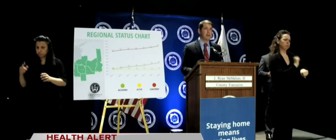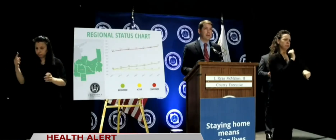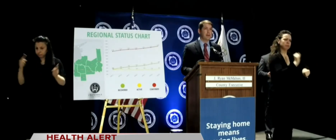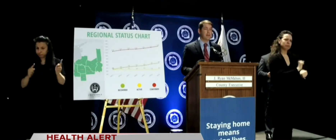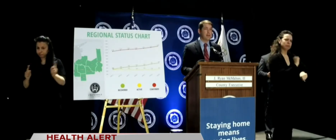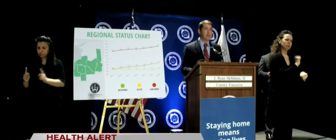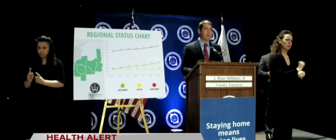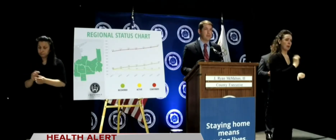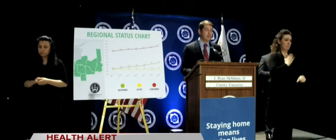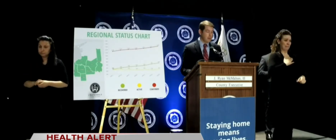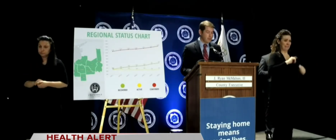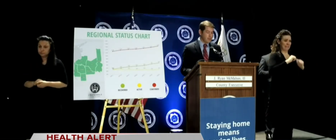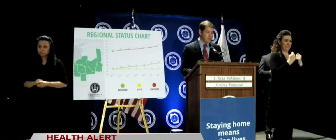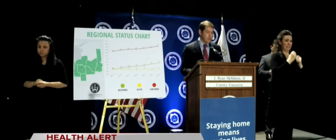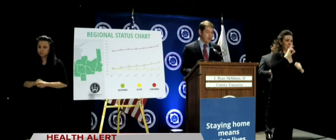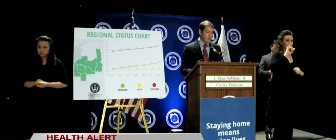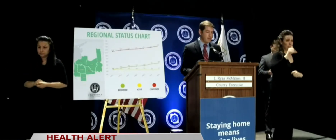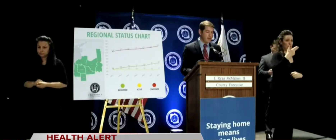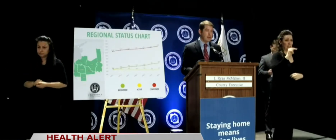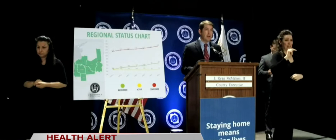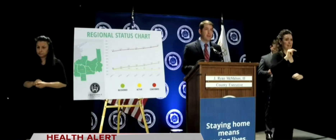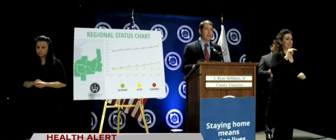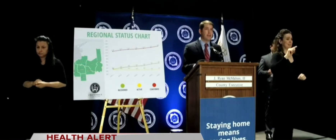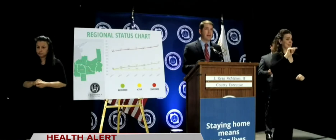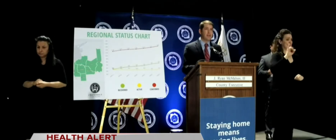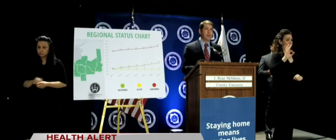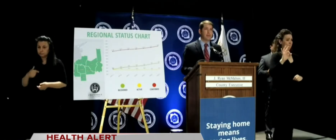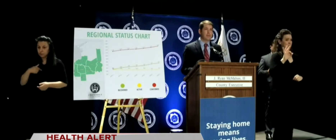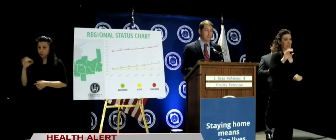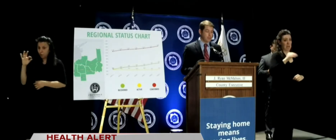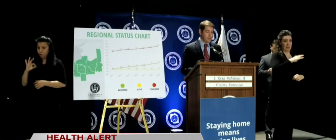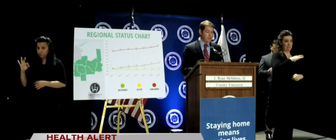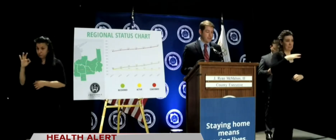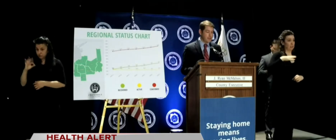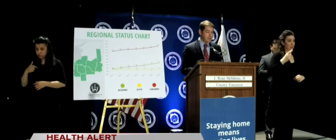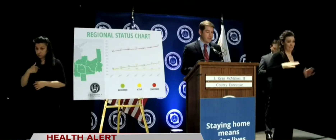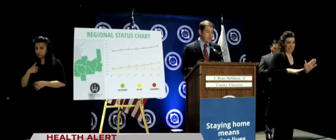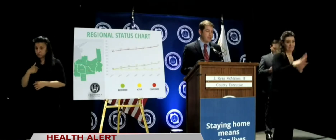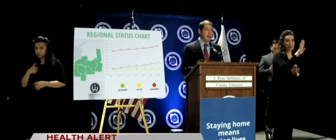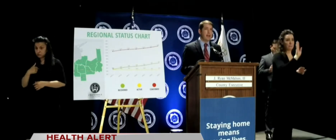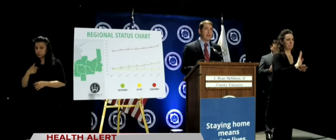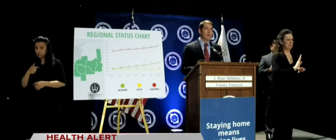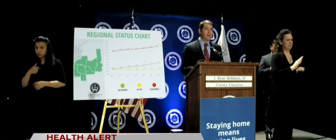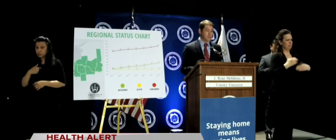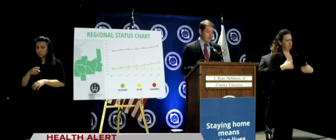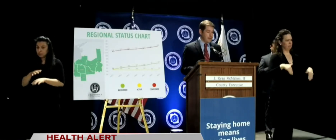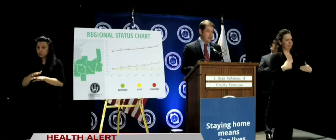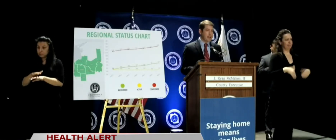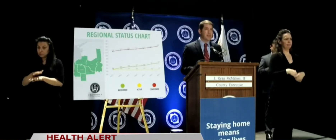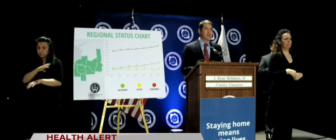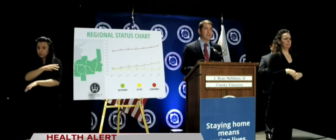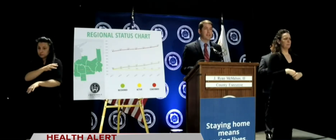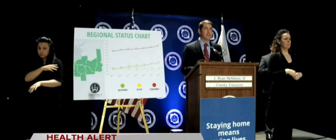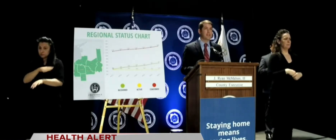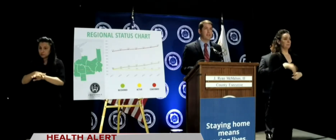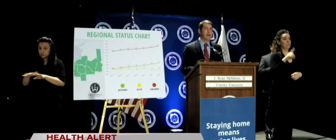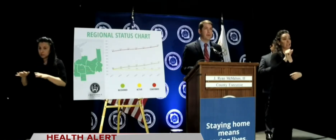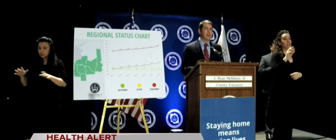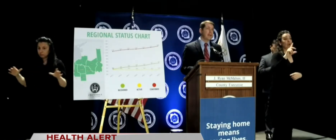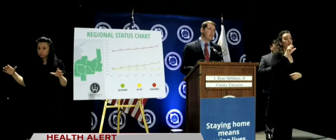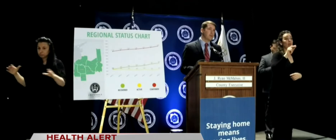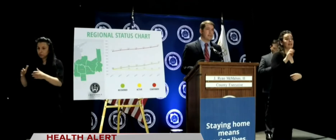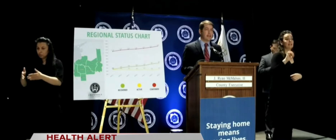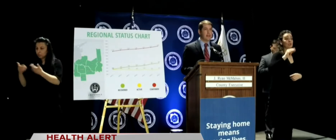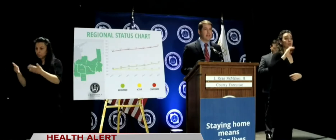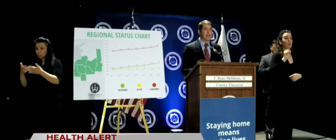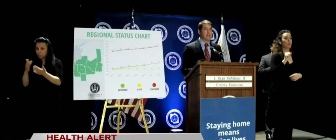Tift, our Deputy Commissioner of Neighborhood and Business Development, along with Indaria Jones from her Business Development team, and Nora Spillane at Center State CEO,